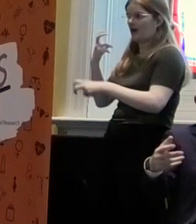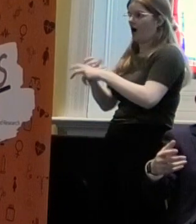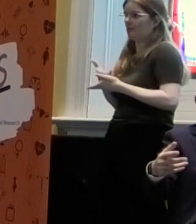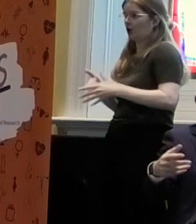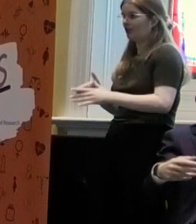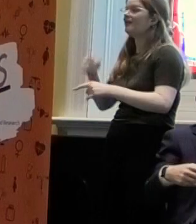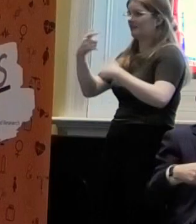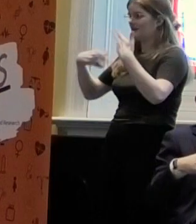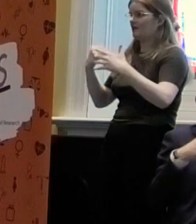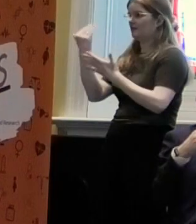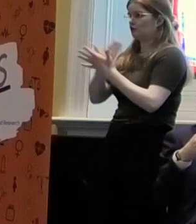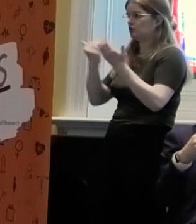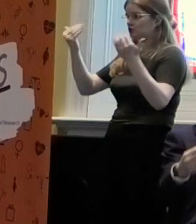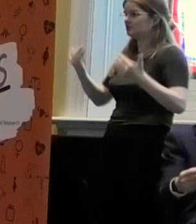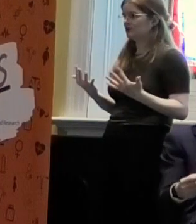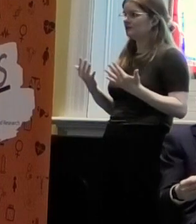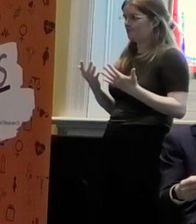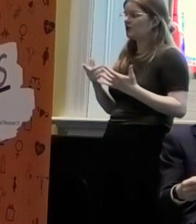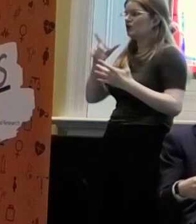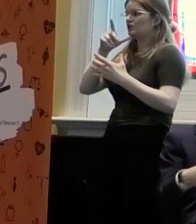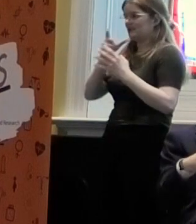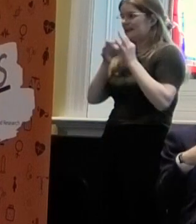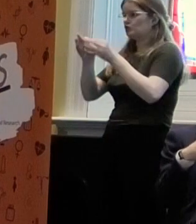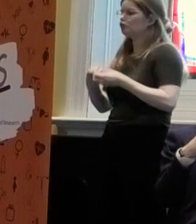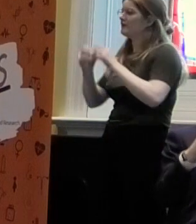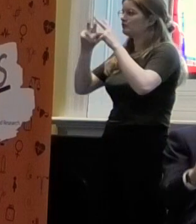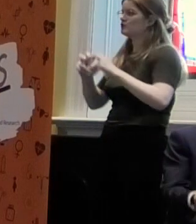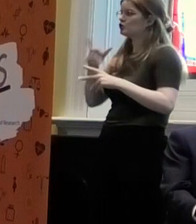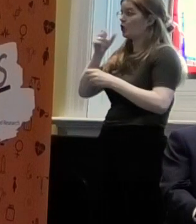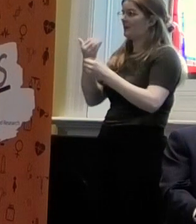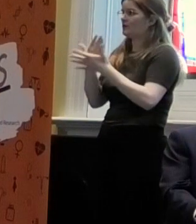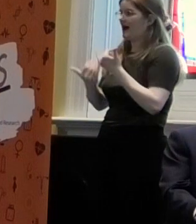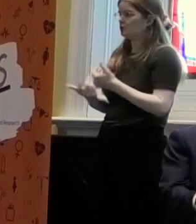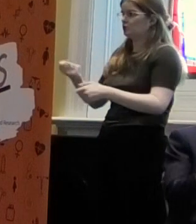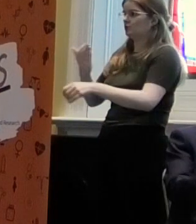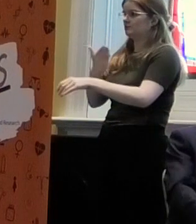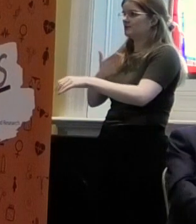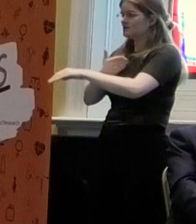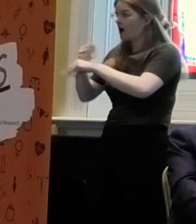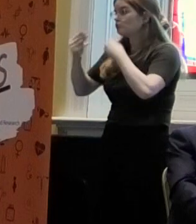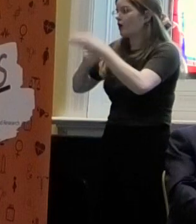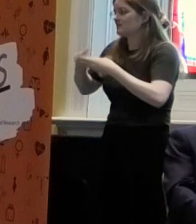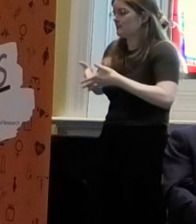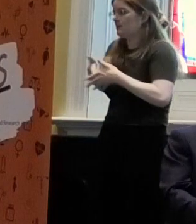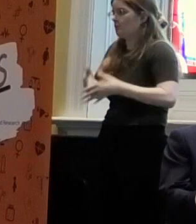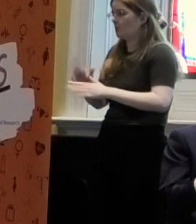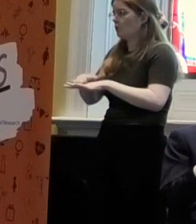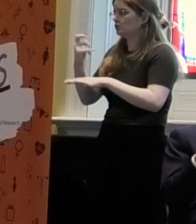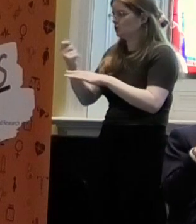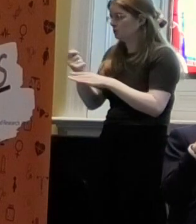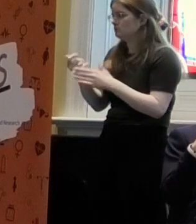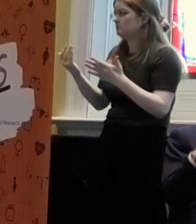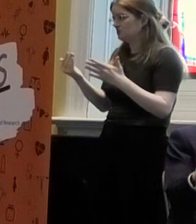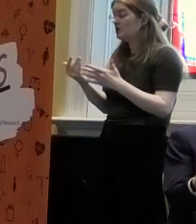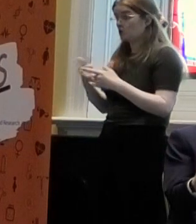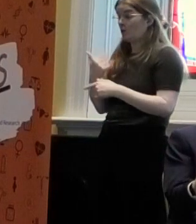other research into the area of induction of labor. Sarah Nicholson completed her PhD with us recently, where